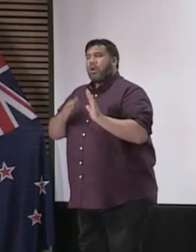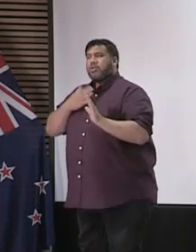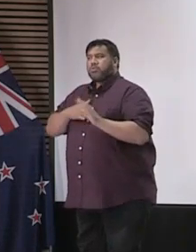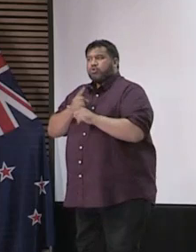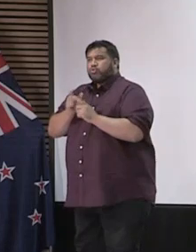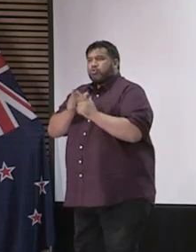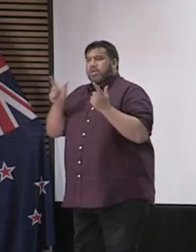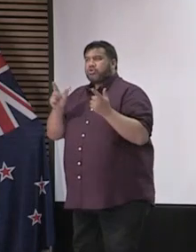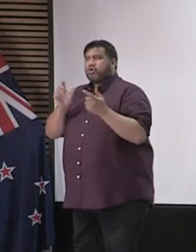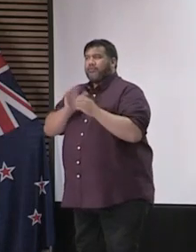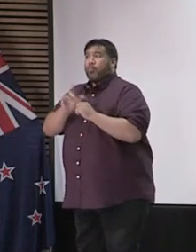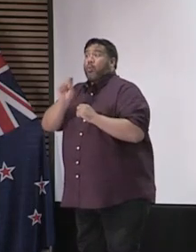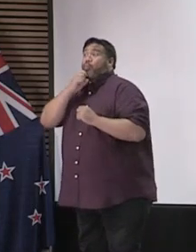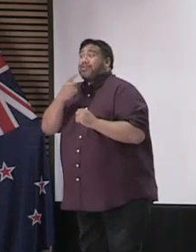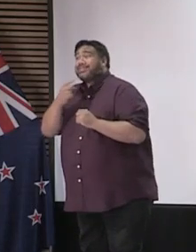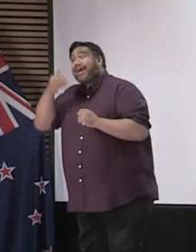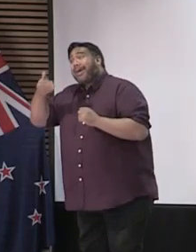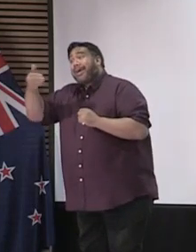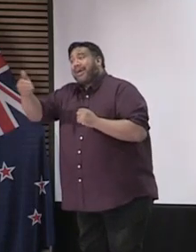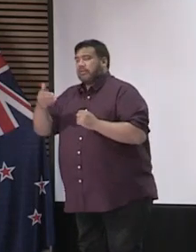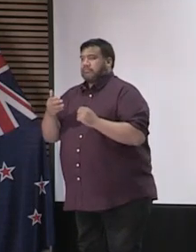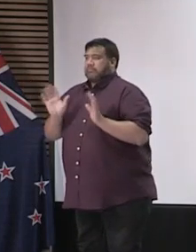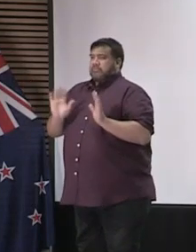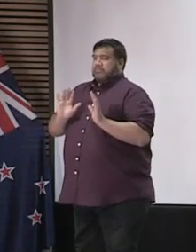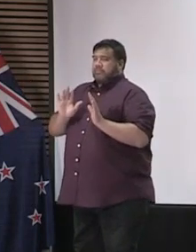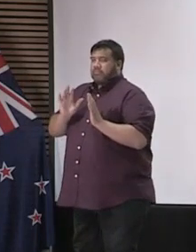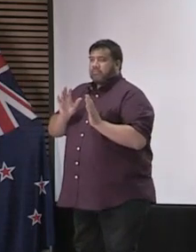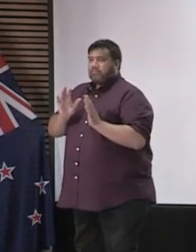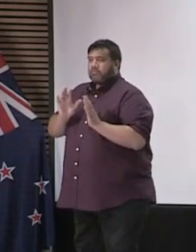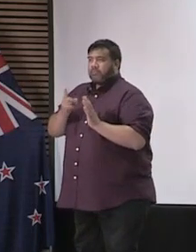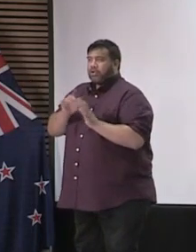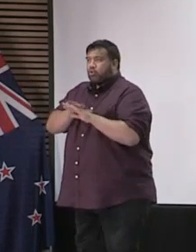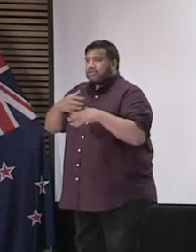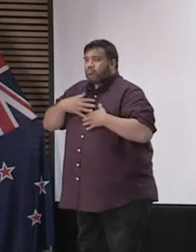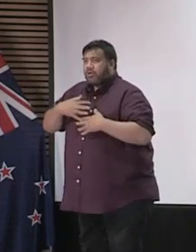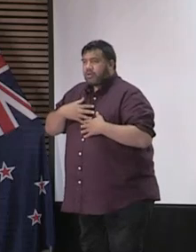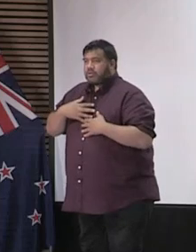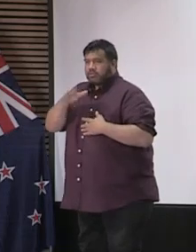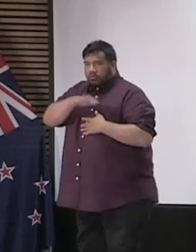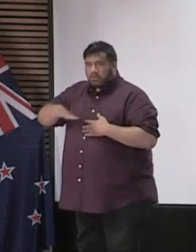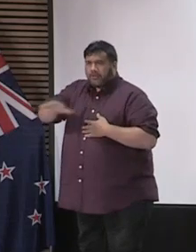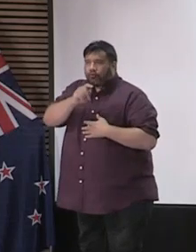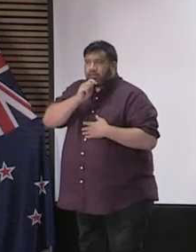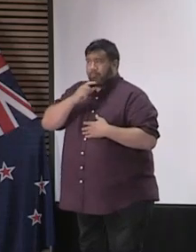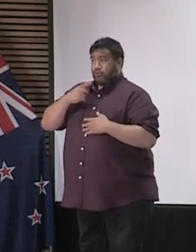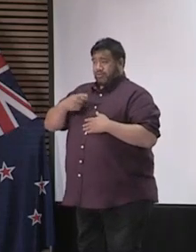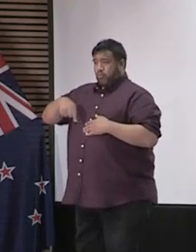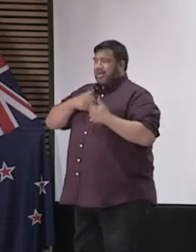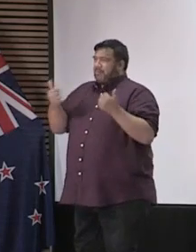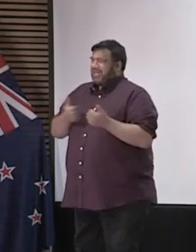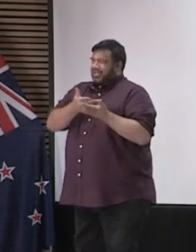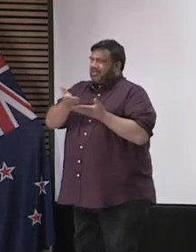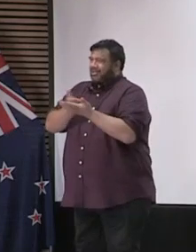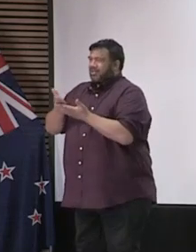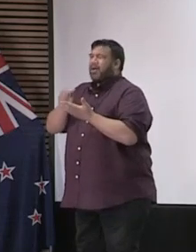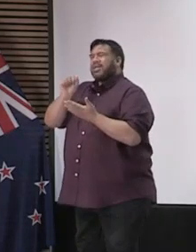What we will be saying, I don't think, will come as too much of a surprise, because there is a good degree of communication, in spite of the fact that it's a